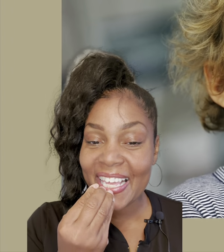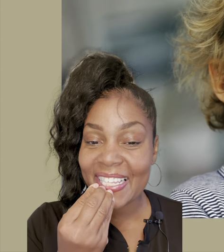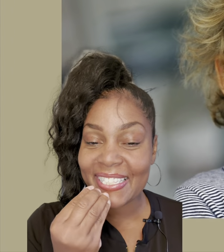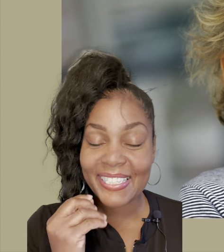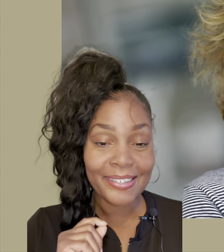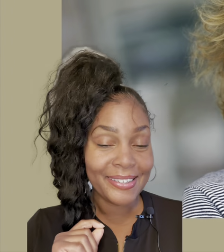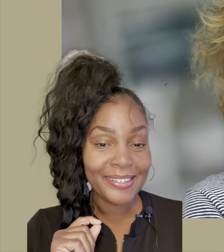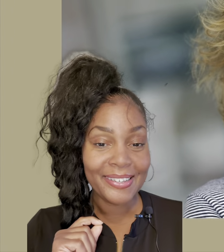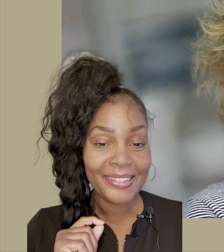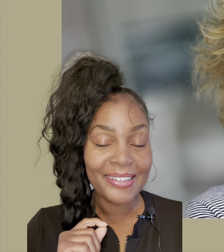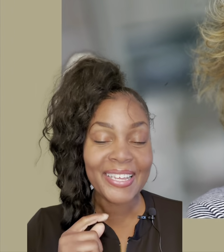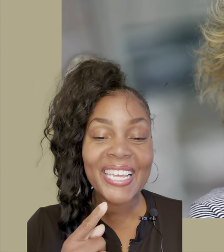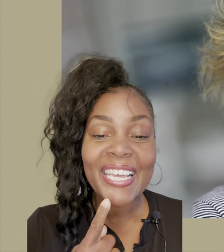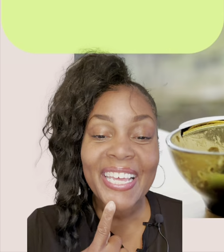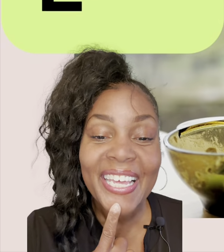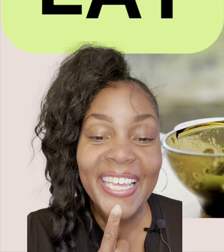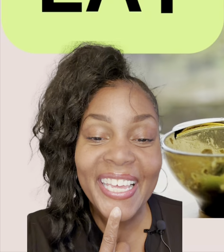eat,